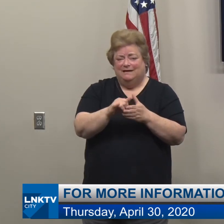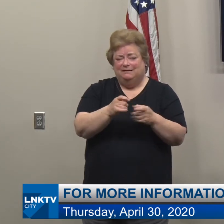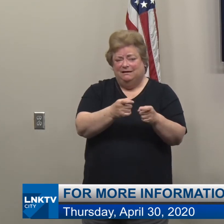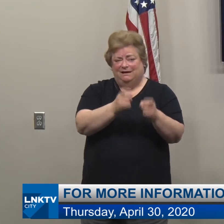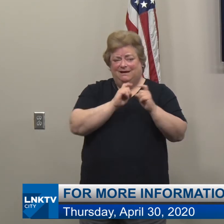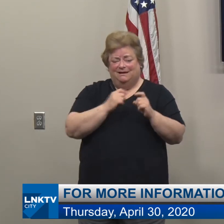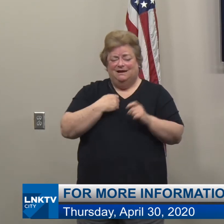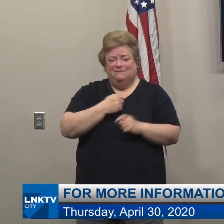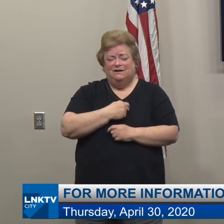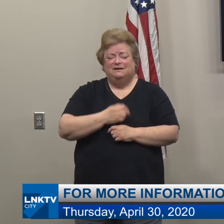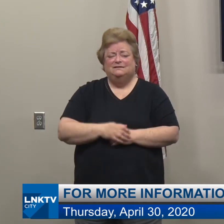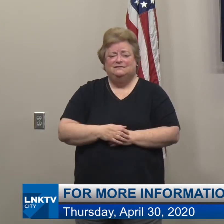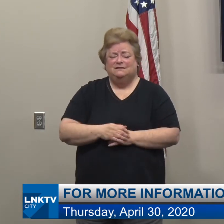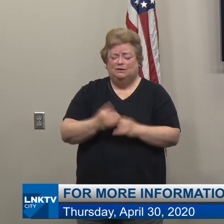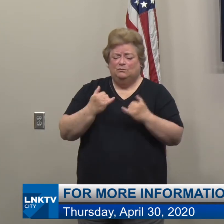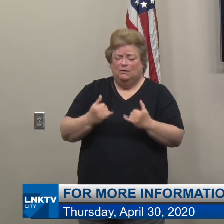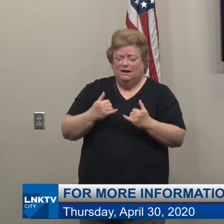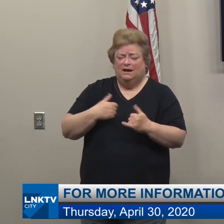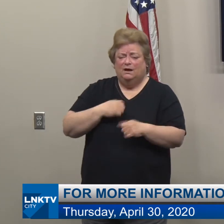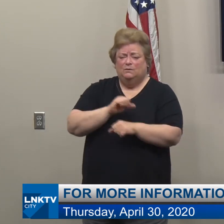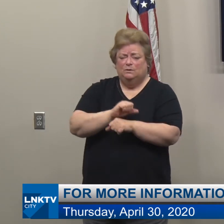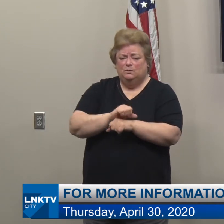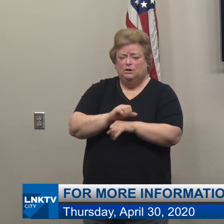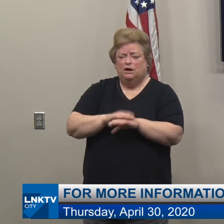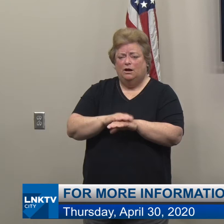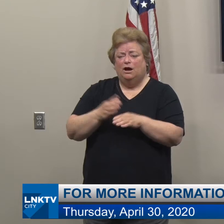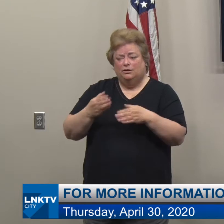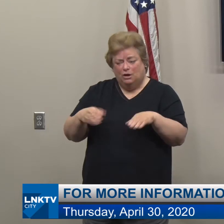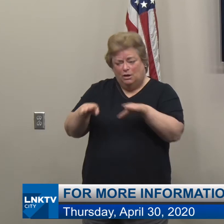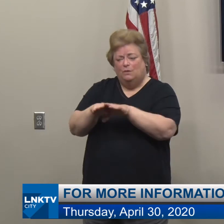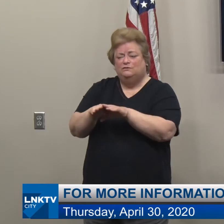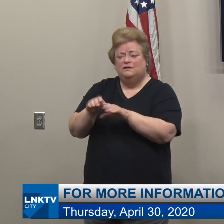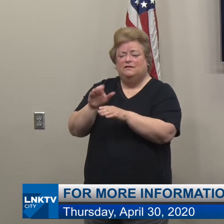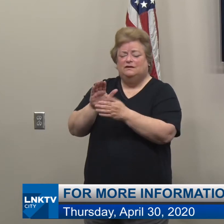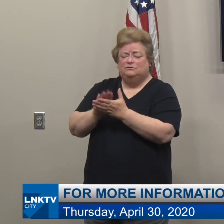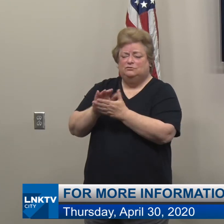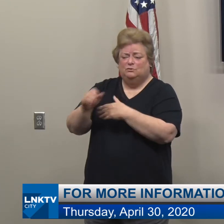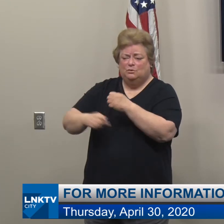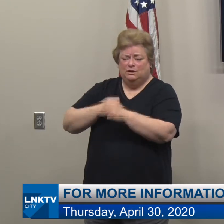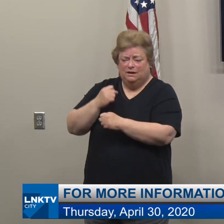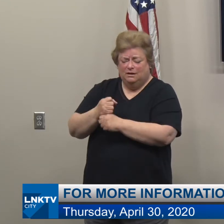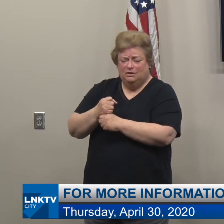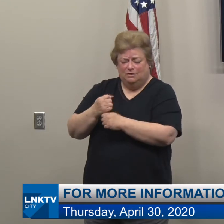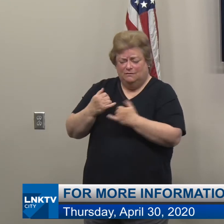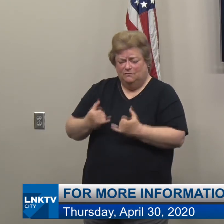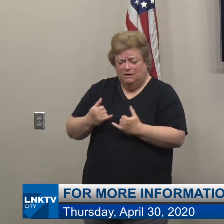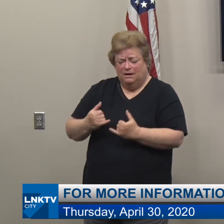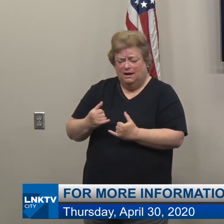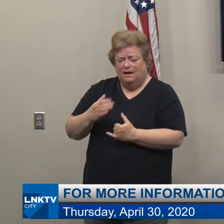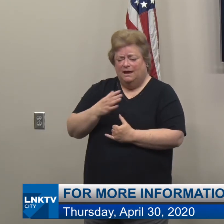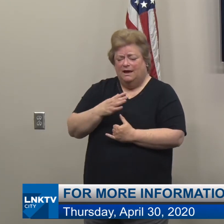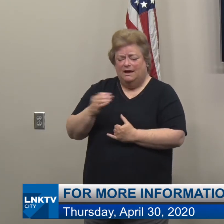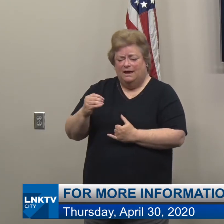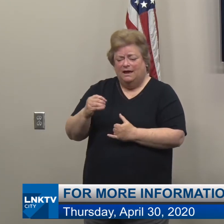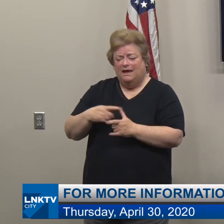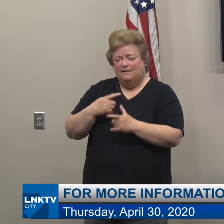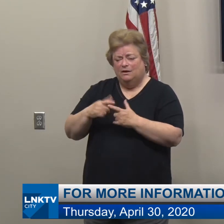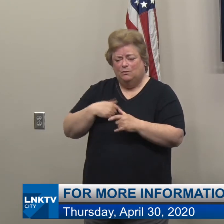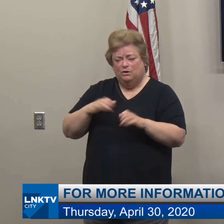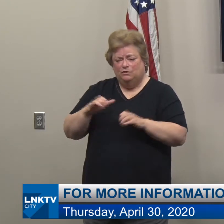us. And right now we're working on the closing of the school year down, and then we're going to do a synchronous summer